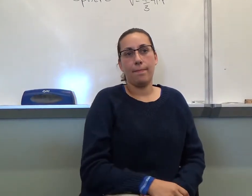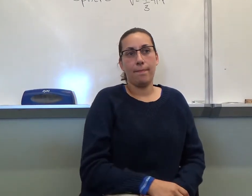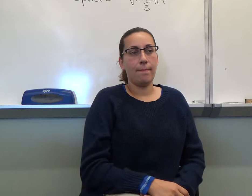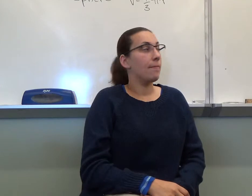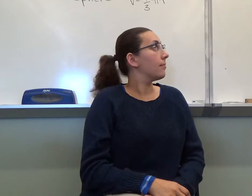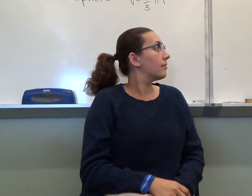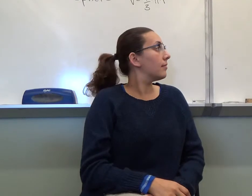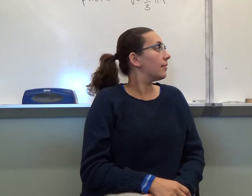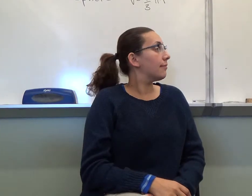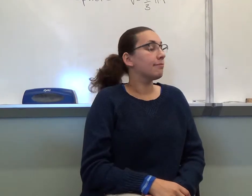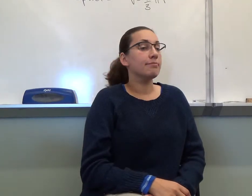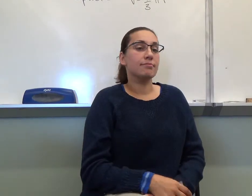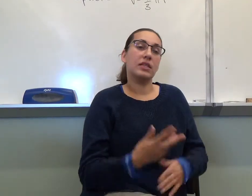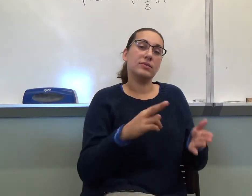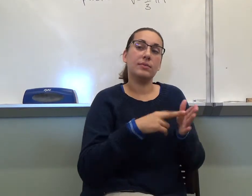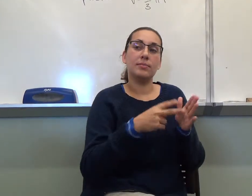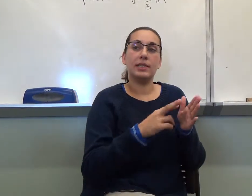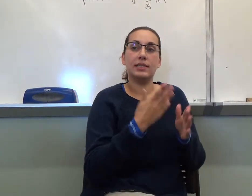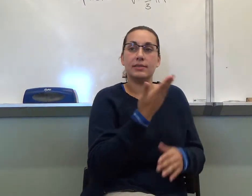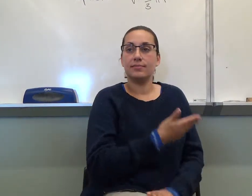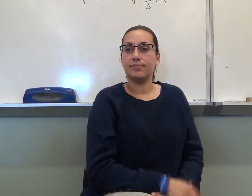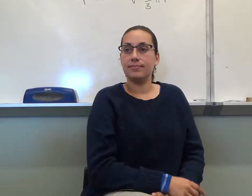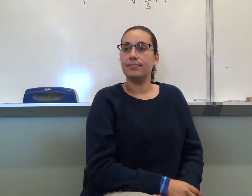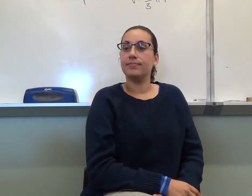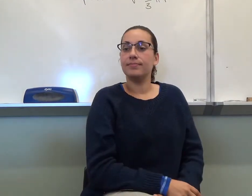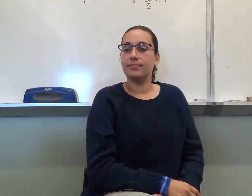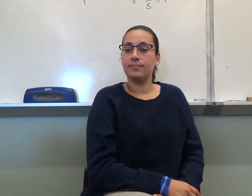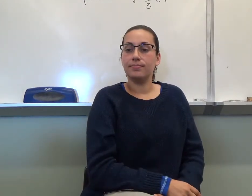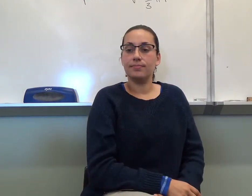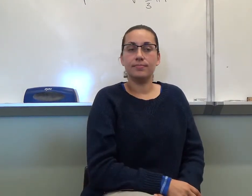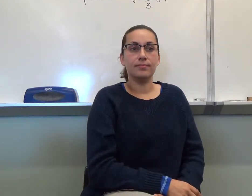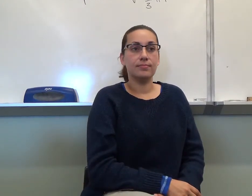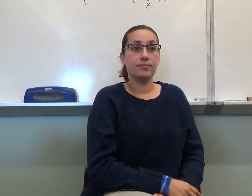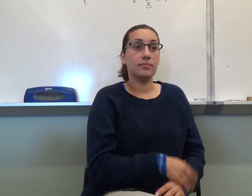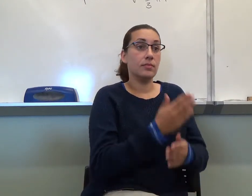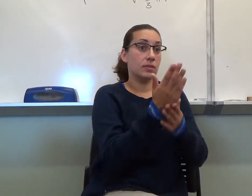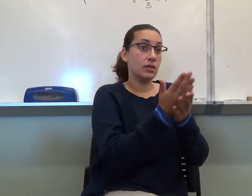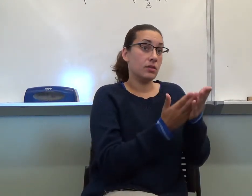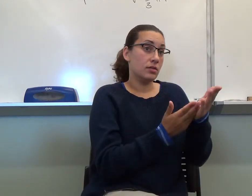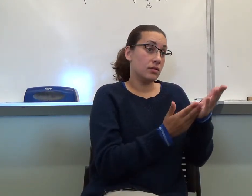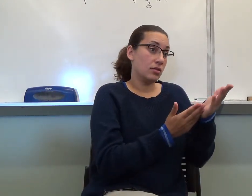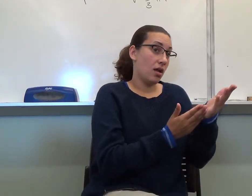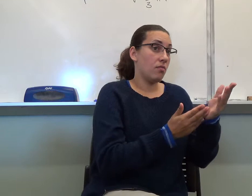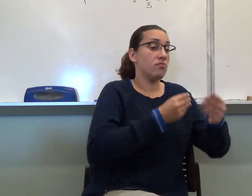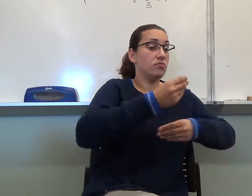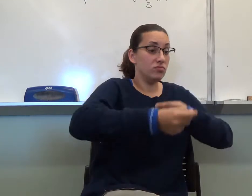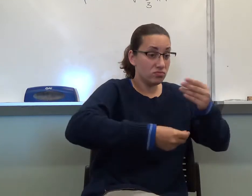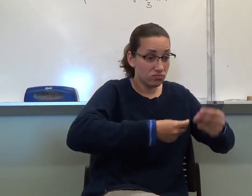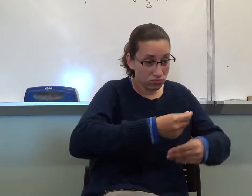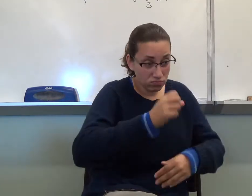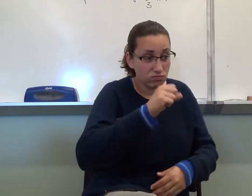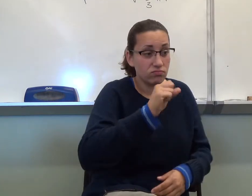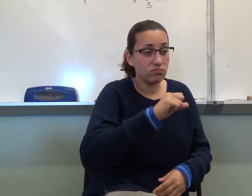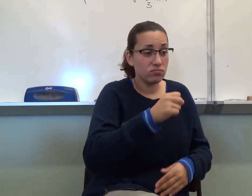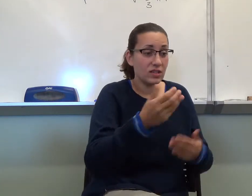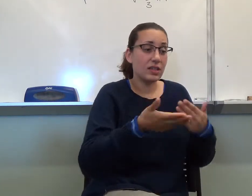That's what it does. And some parts of that process are pretty easy, and other parts are not so